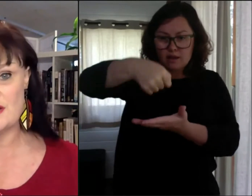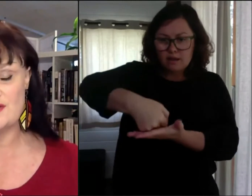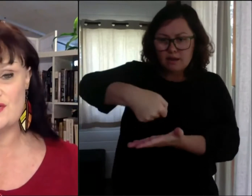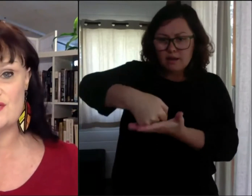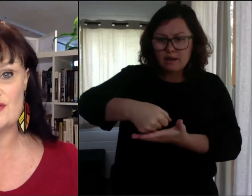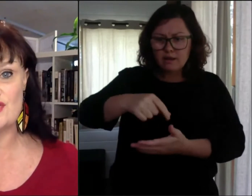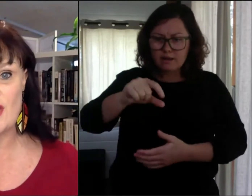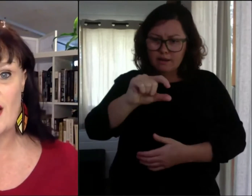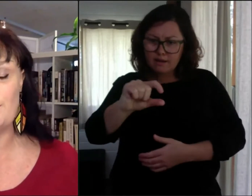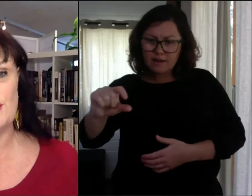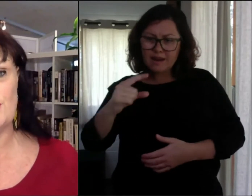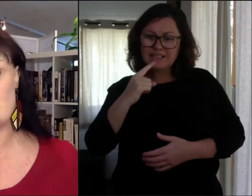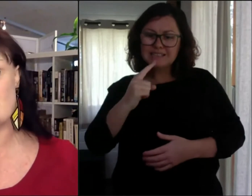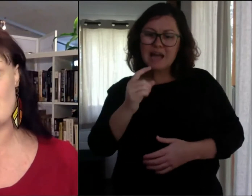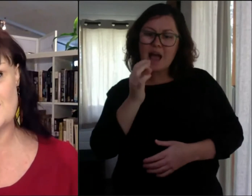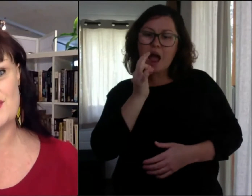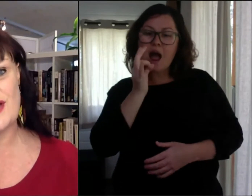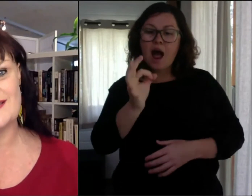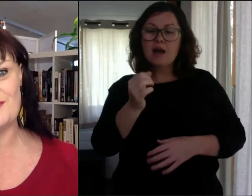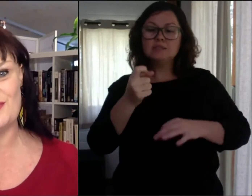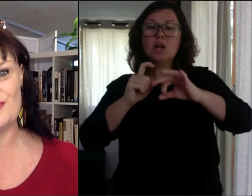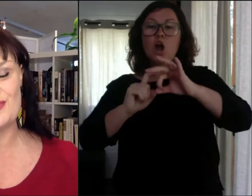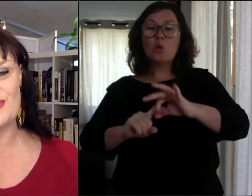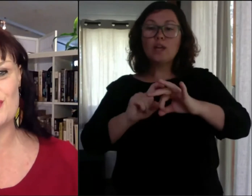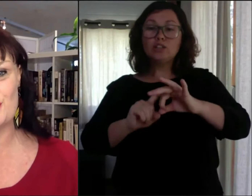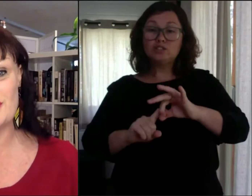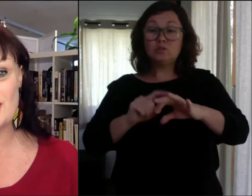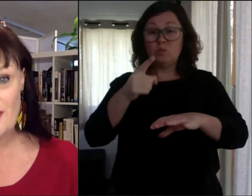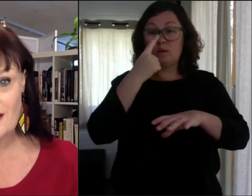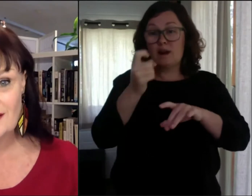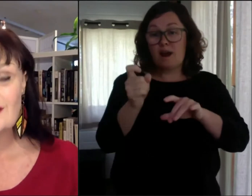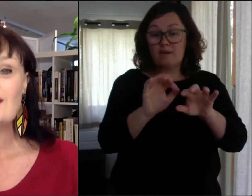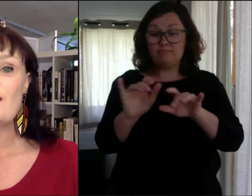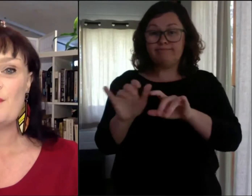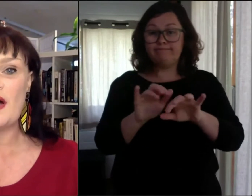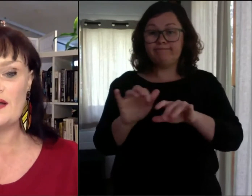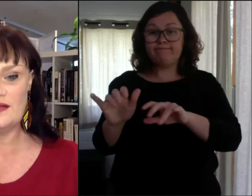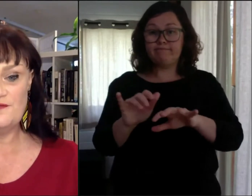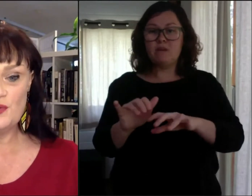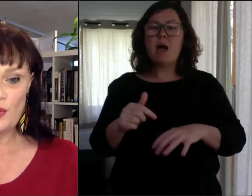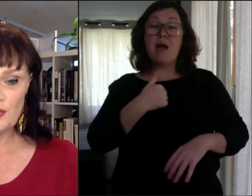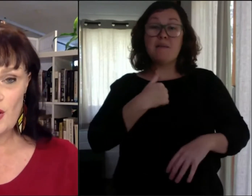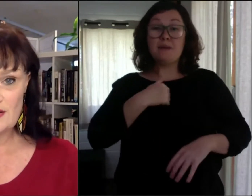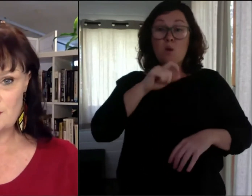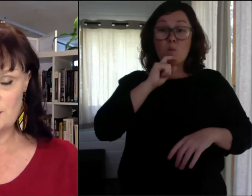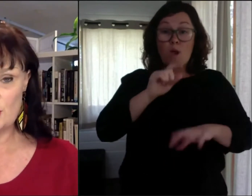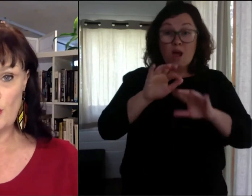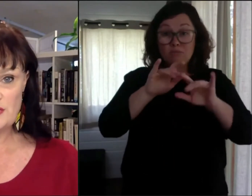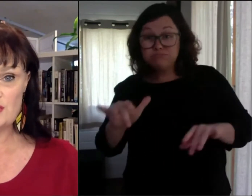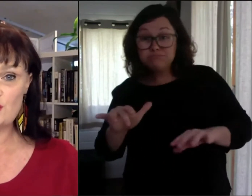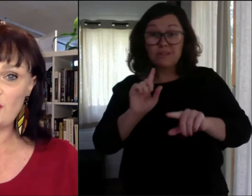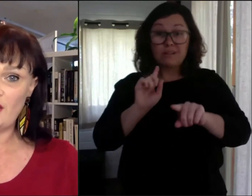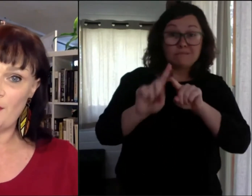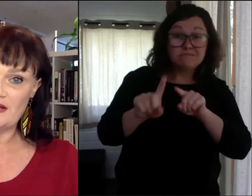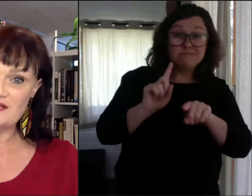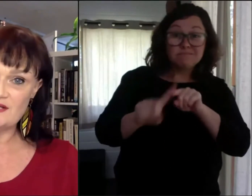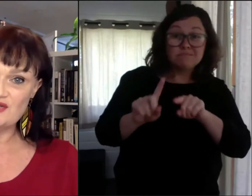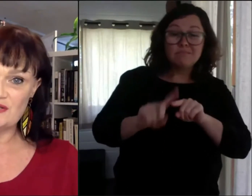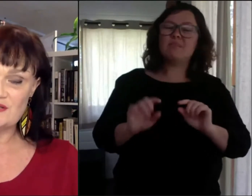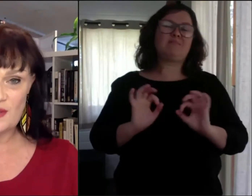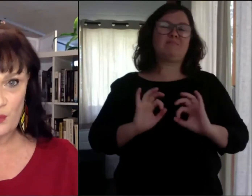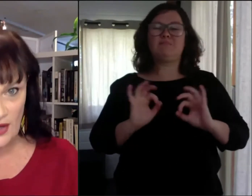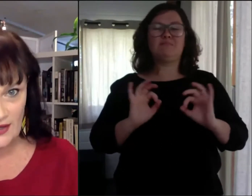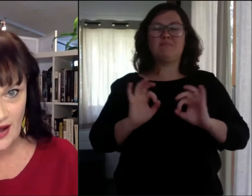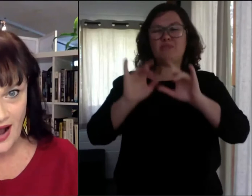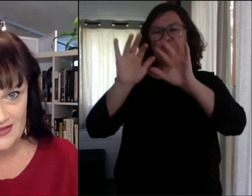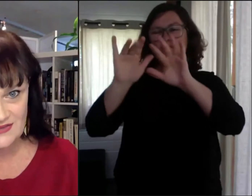much attention to the chat because that's a chance for you to talk to each other. But if you want to ask me a question or get my attention